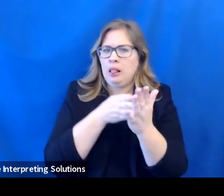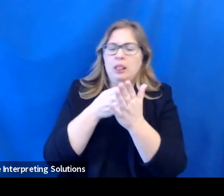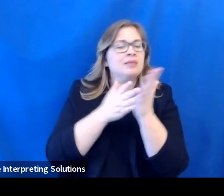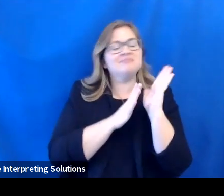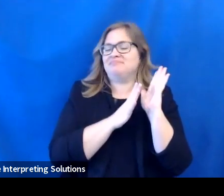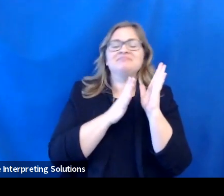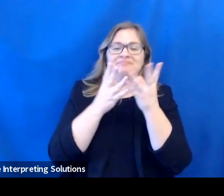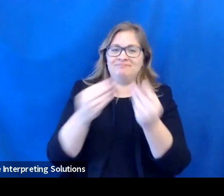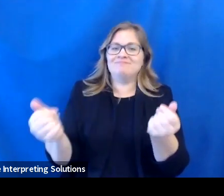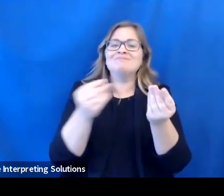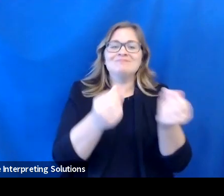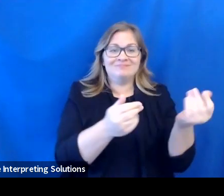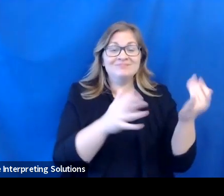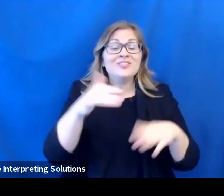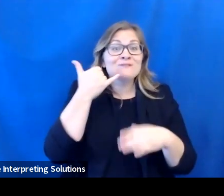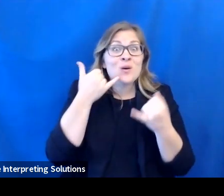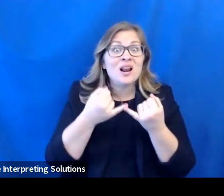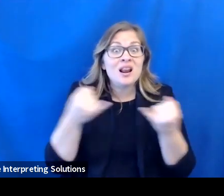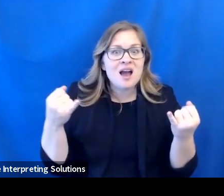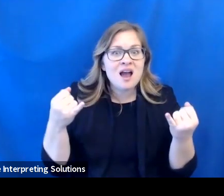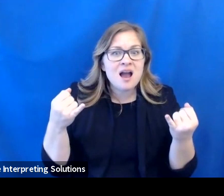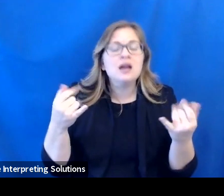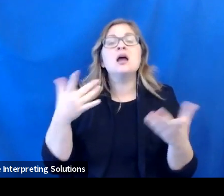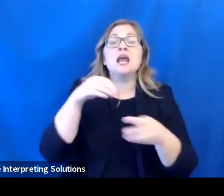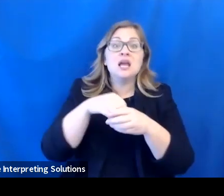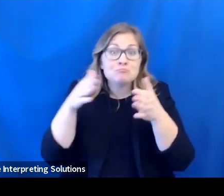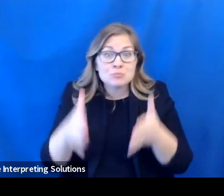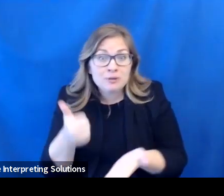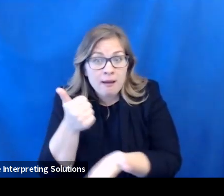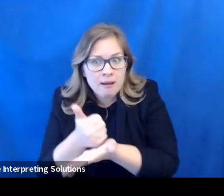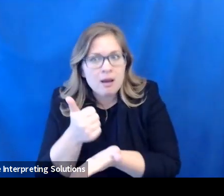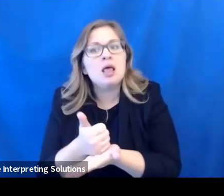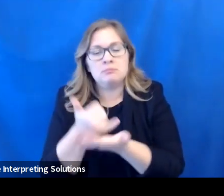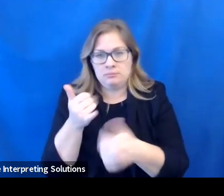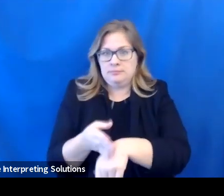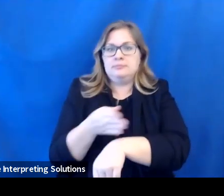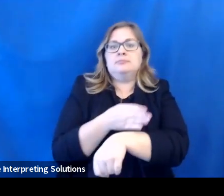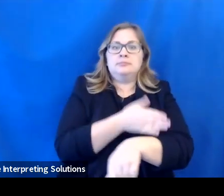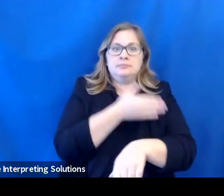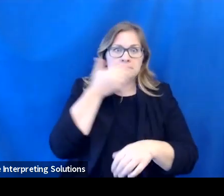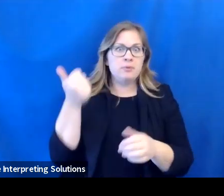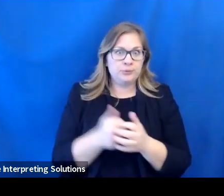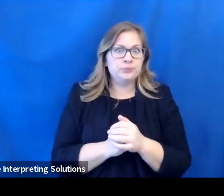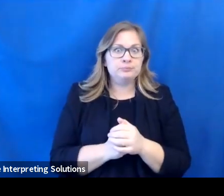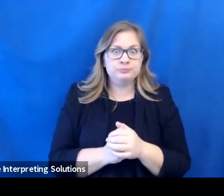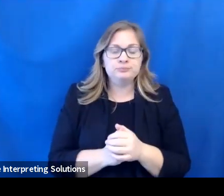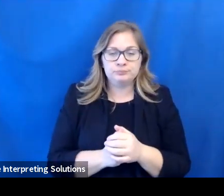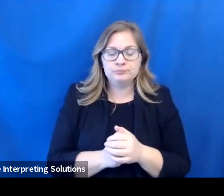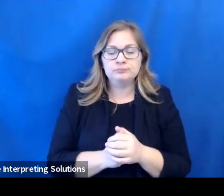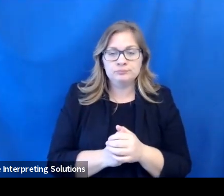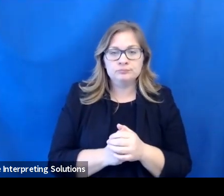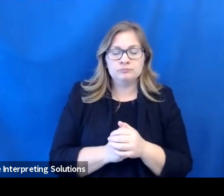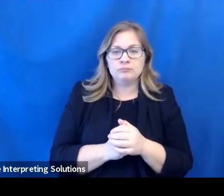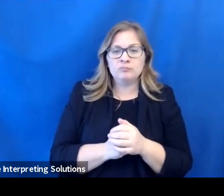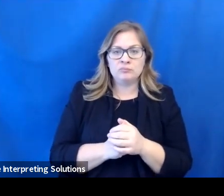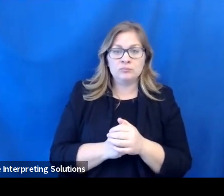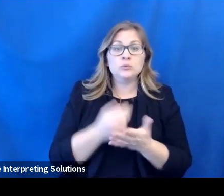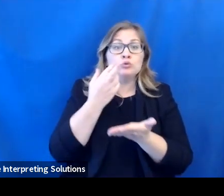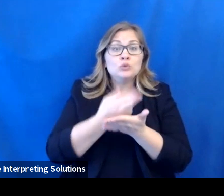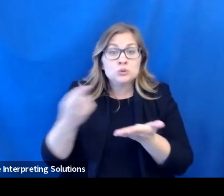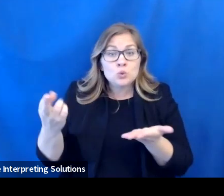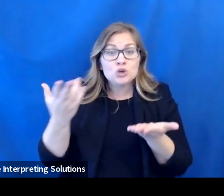more in-person assistance this week, and we've also really ramped up our resources in languages other than English so that folks